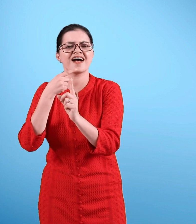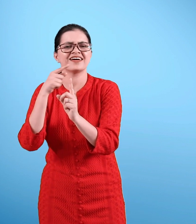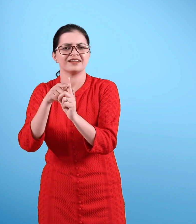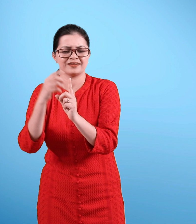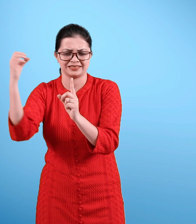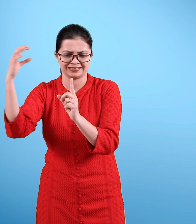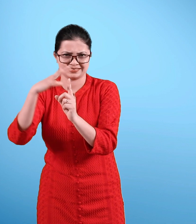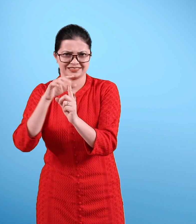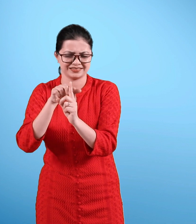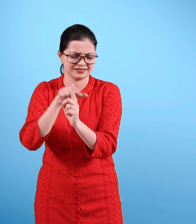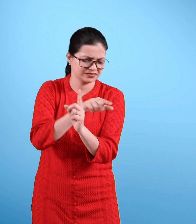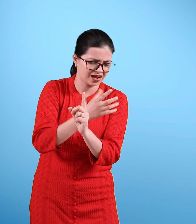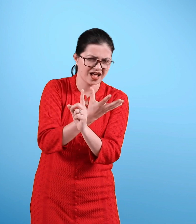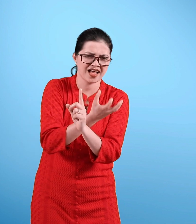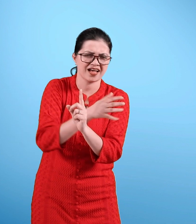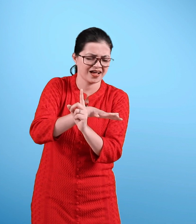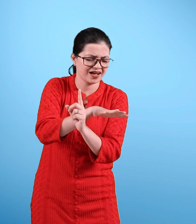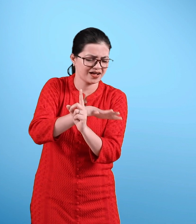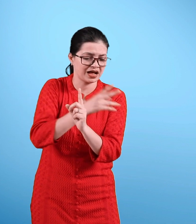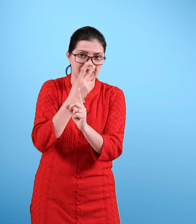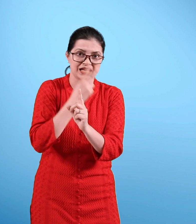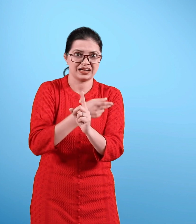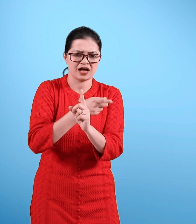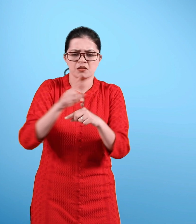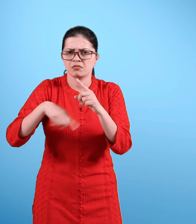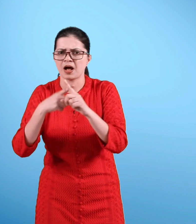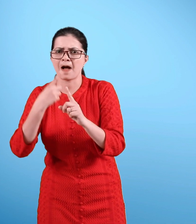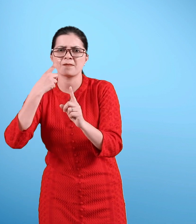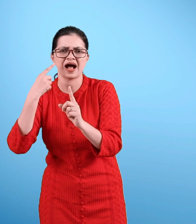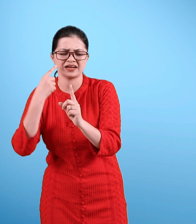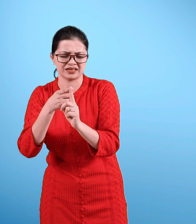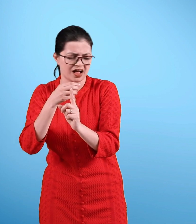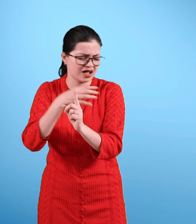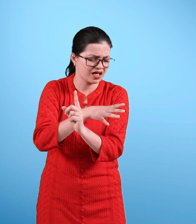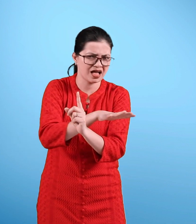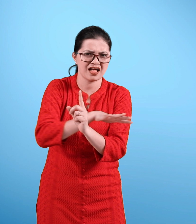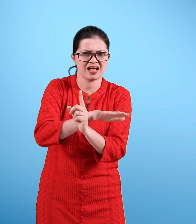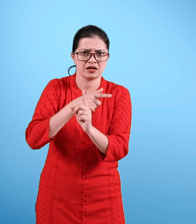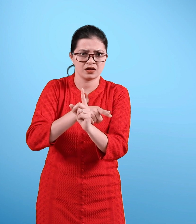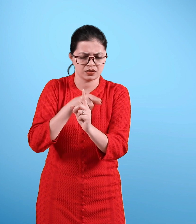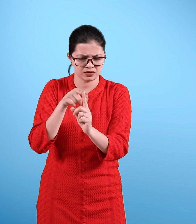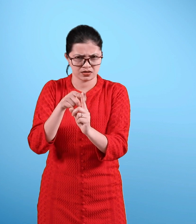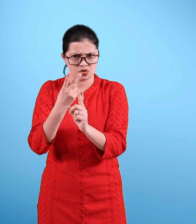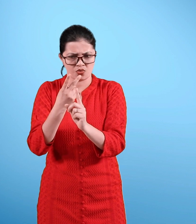instance. Do the shadows look different in color when the colors of the objects are different?